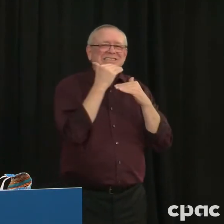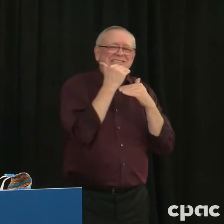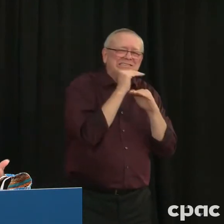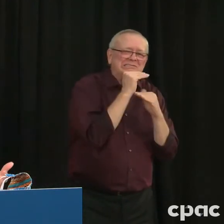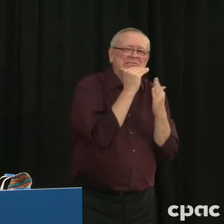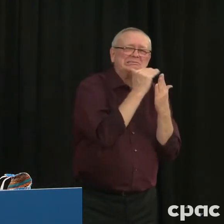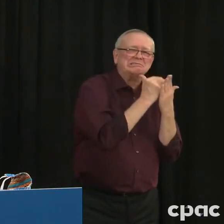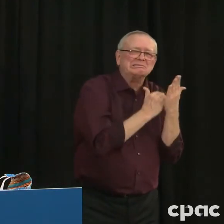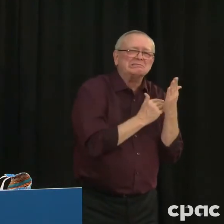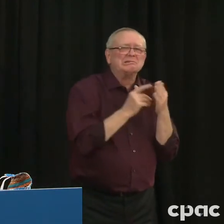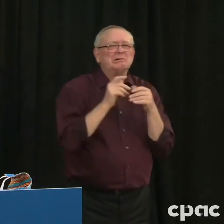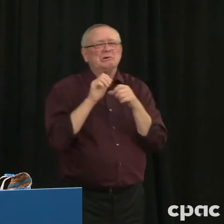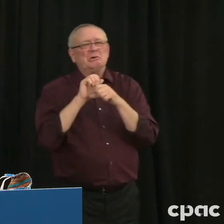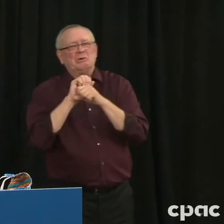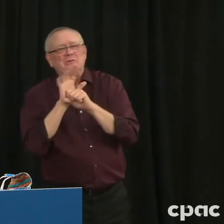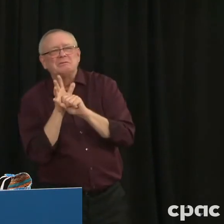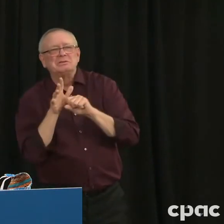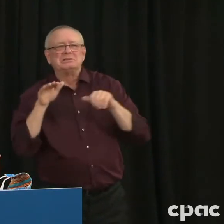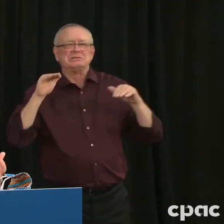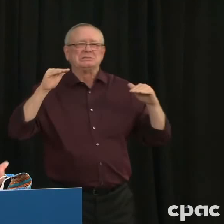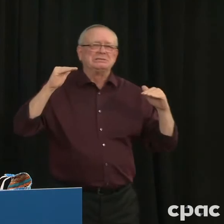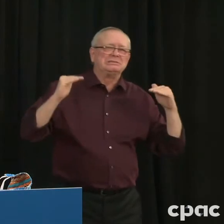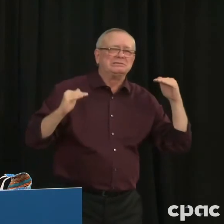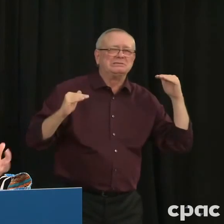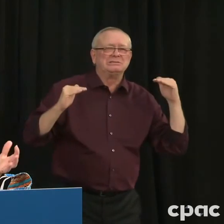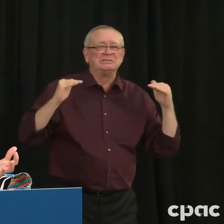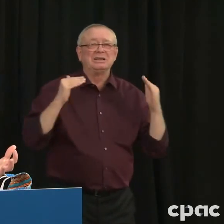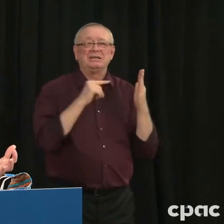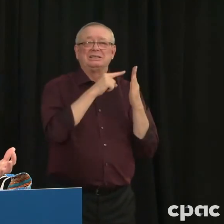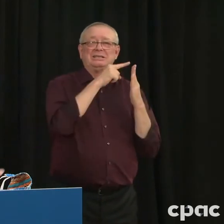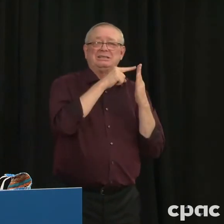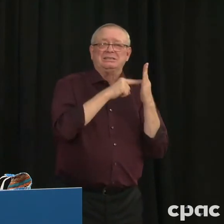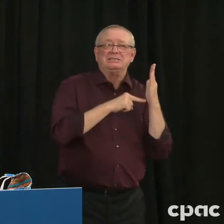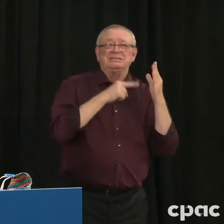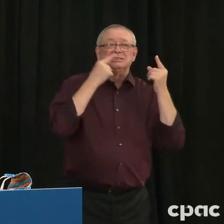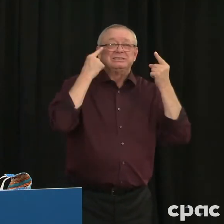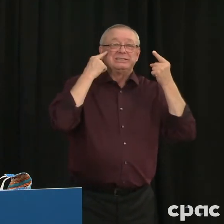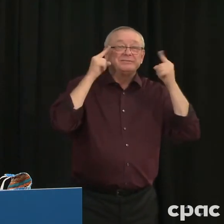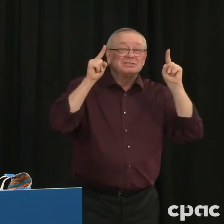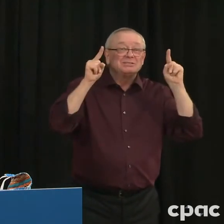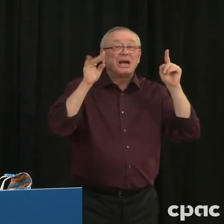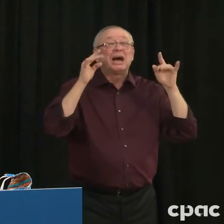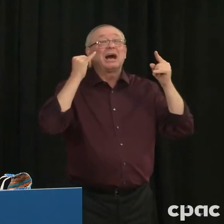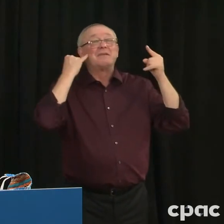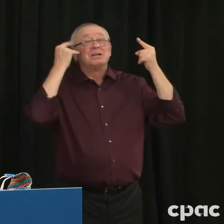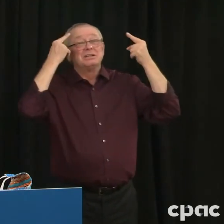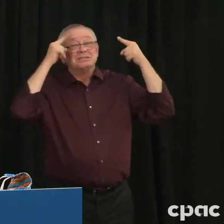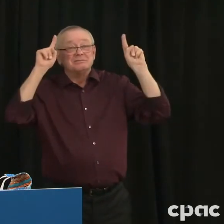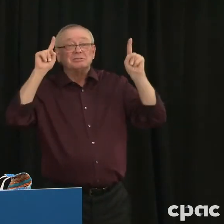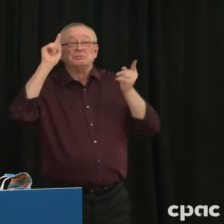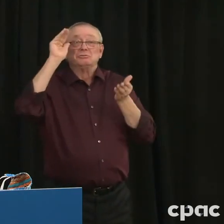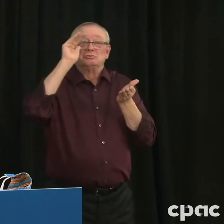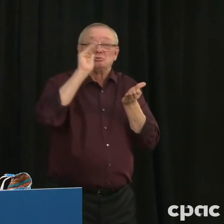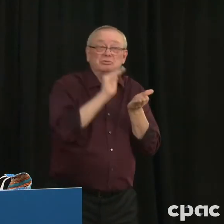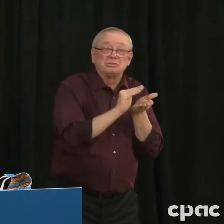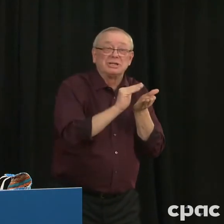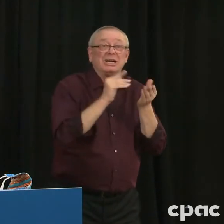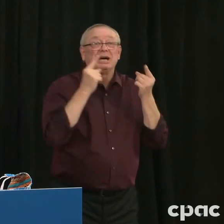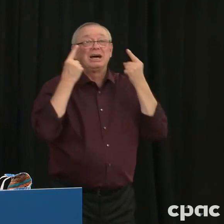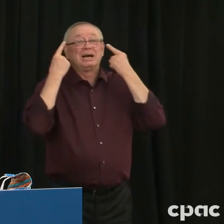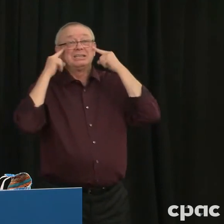in having the majority of Albertans accept them and put them into practice in their daily lives.